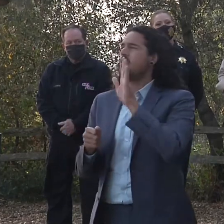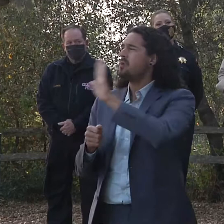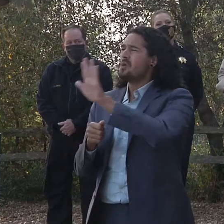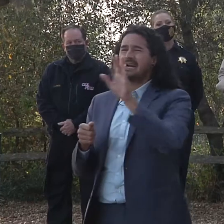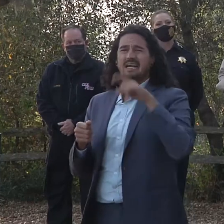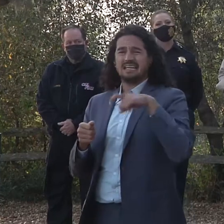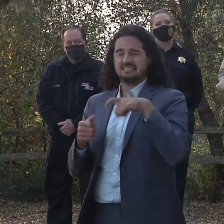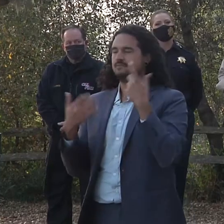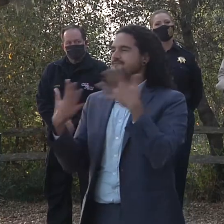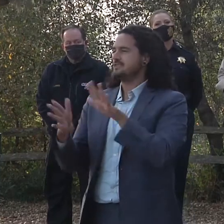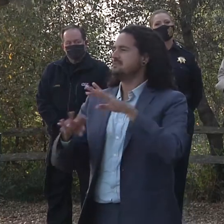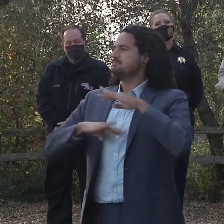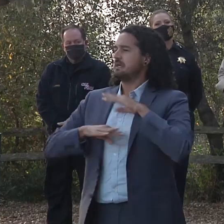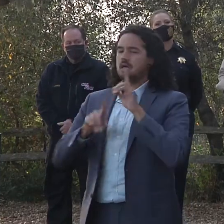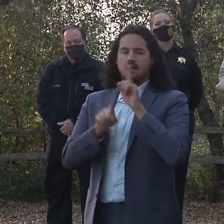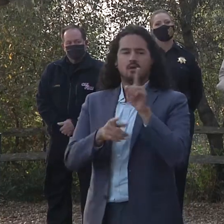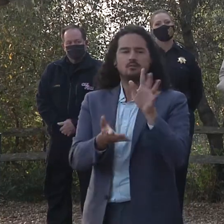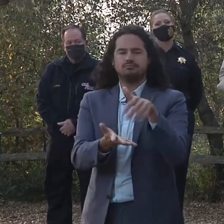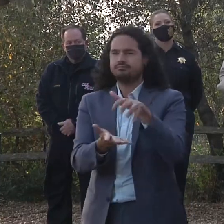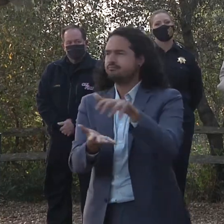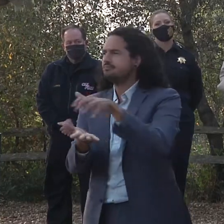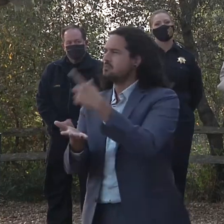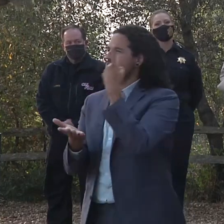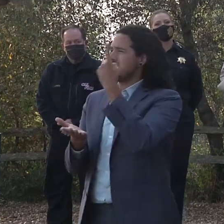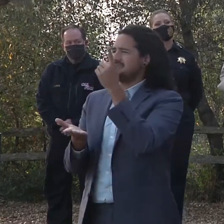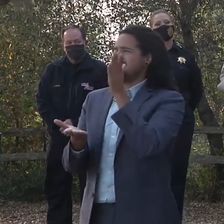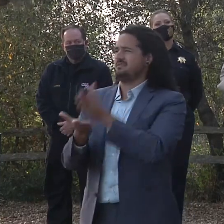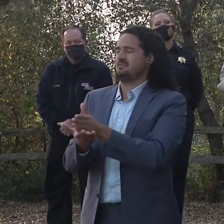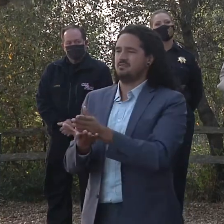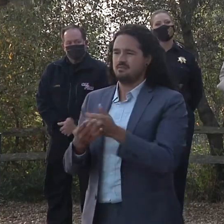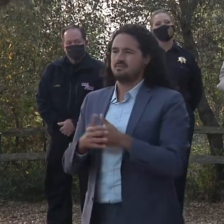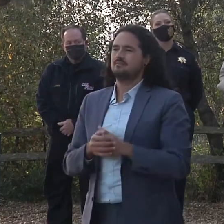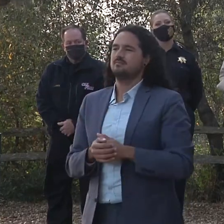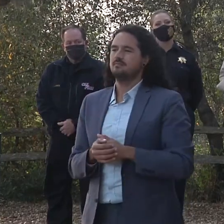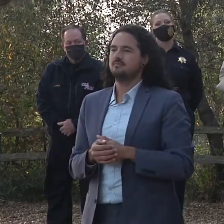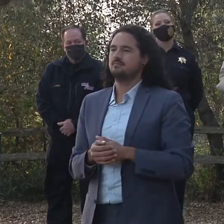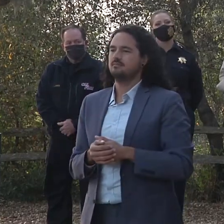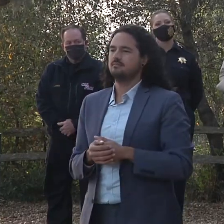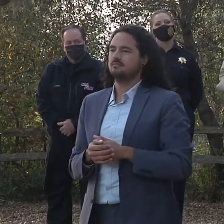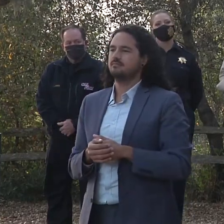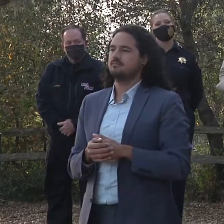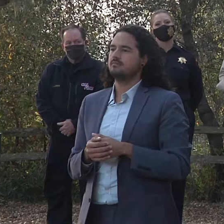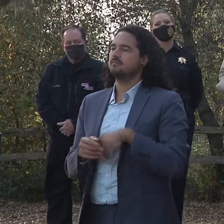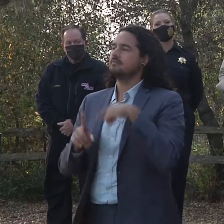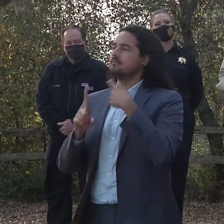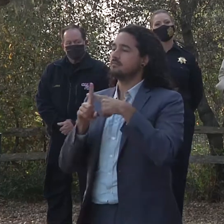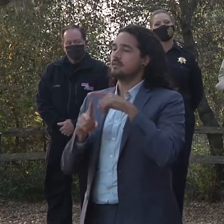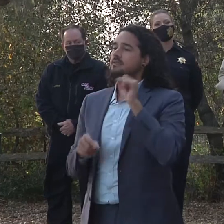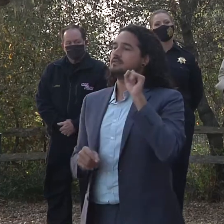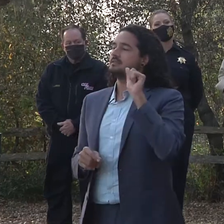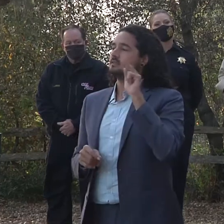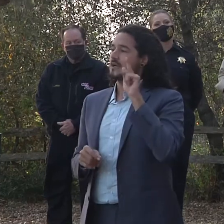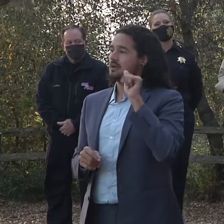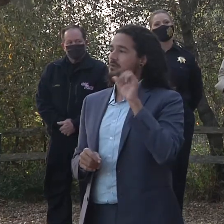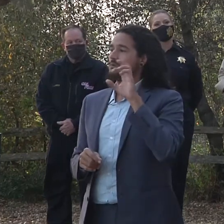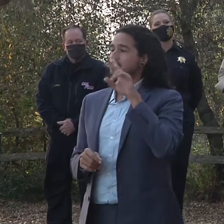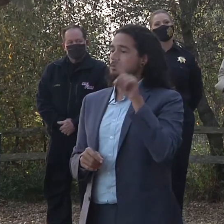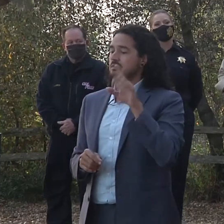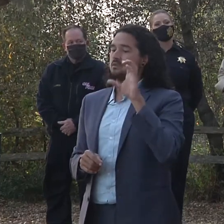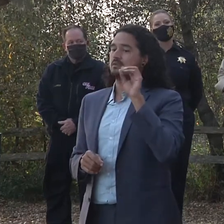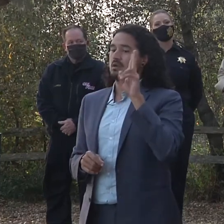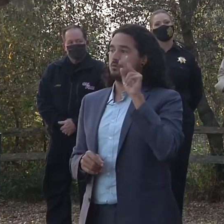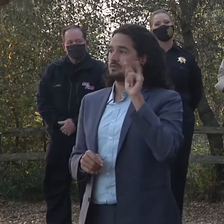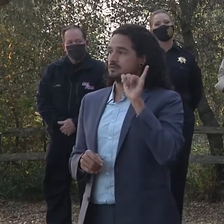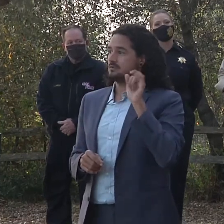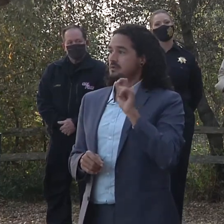services online. So if you go to santacruzcounty.us, look for the tab. There's a fire recovery tab. Click on that